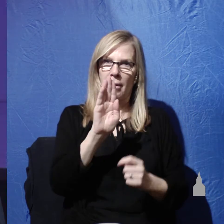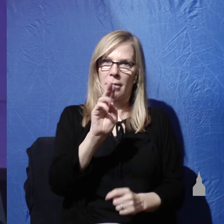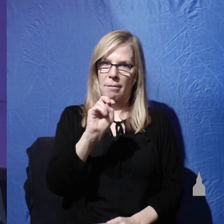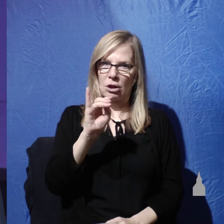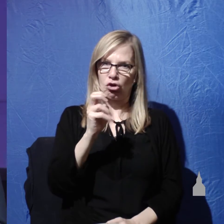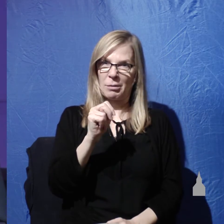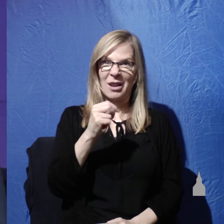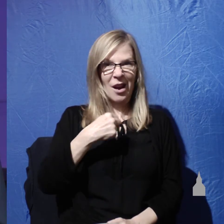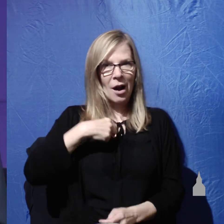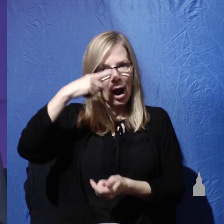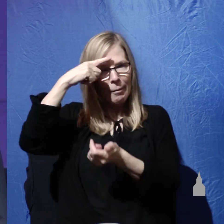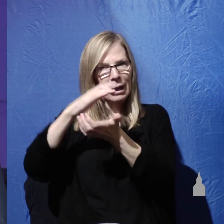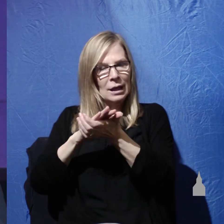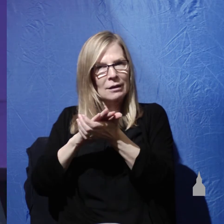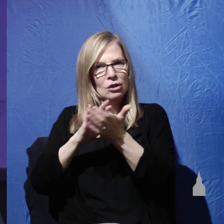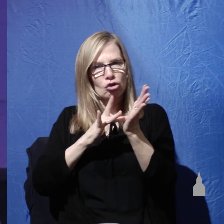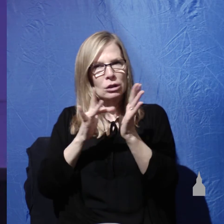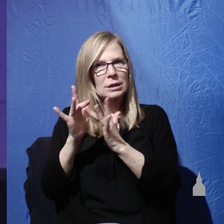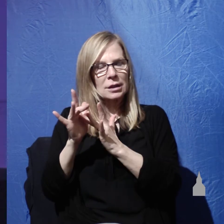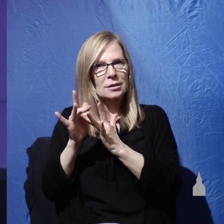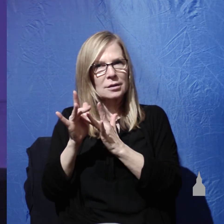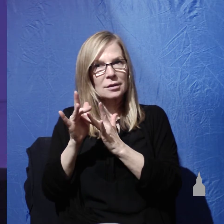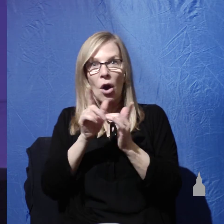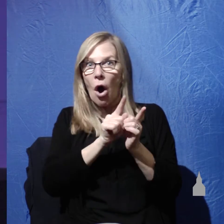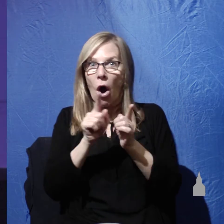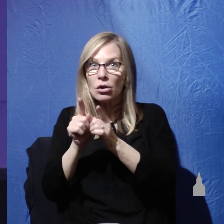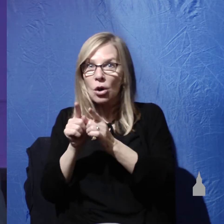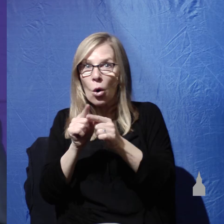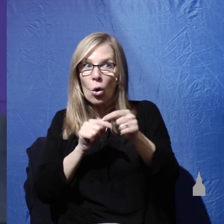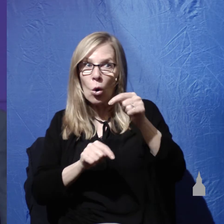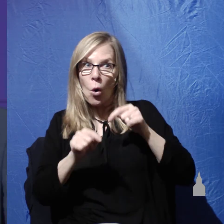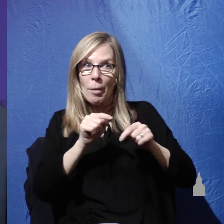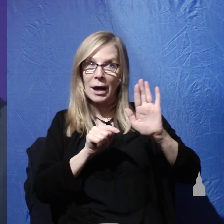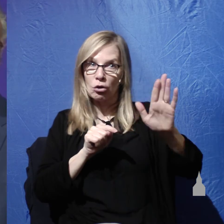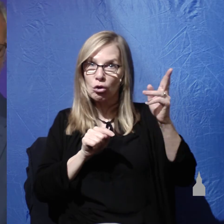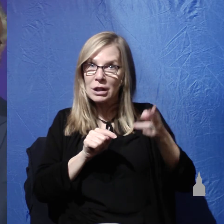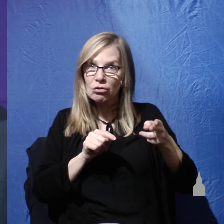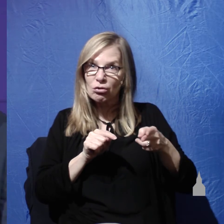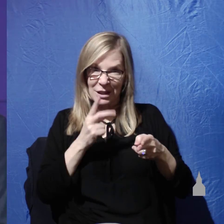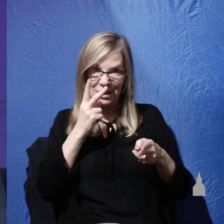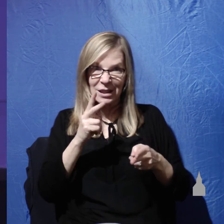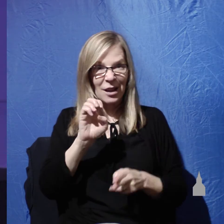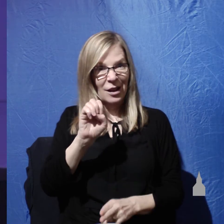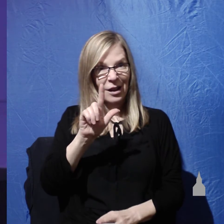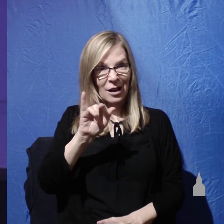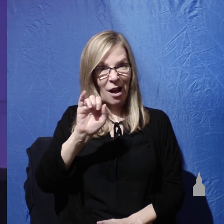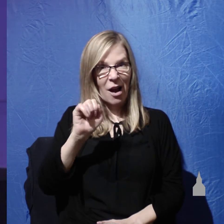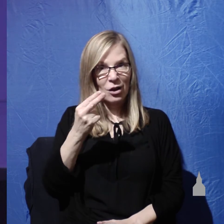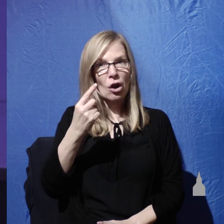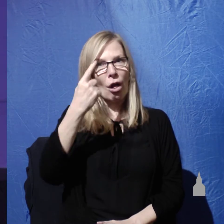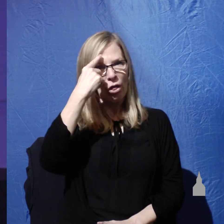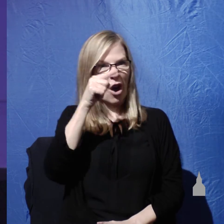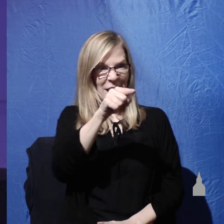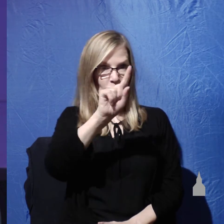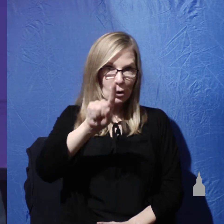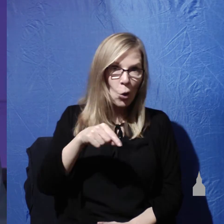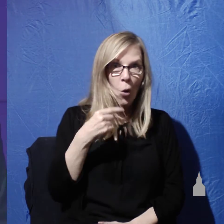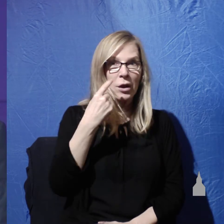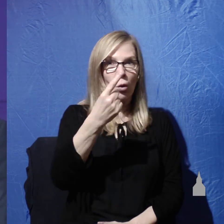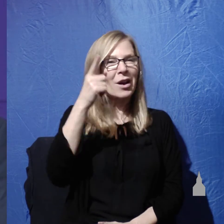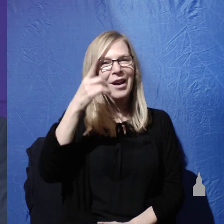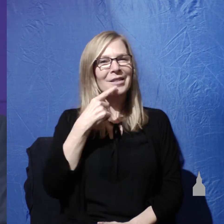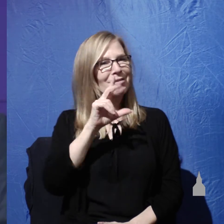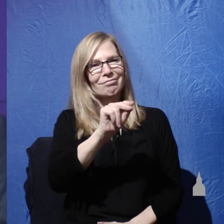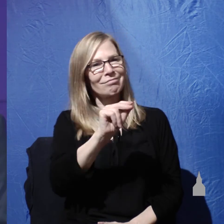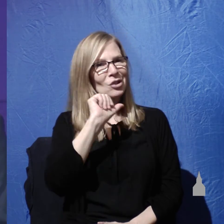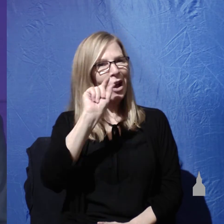and I'm a believer in Jesus. What's more, go back in your history and see that Elijah, who thought that he was the only one, God